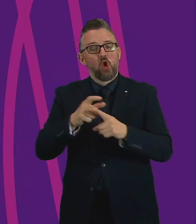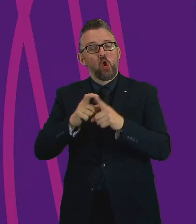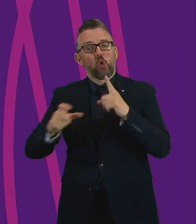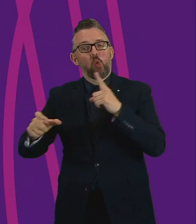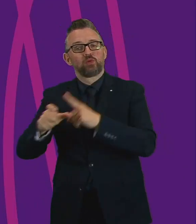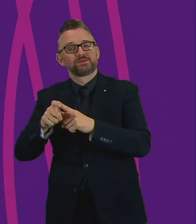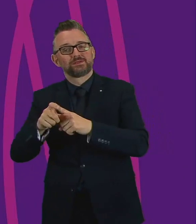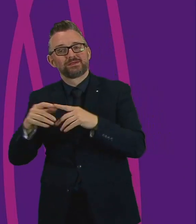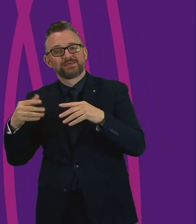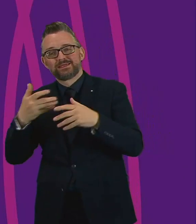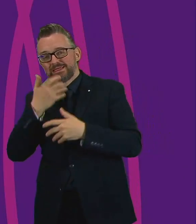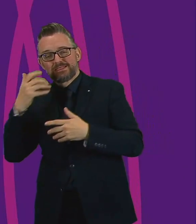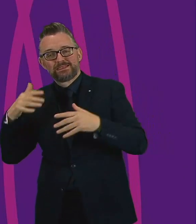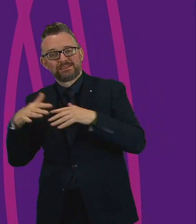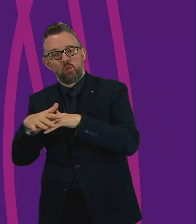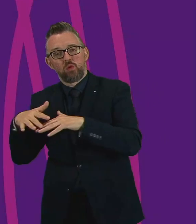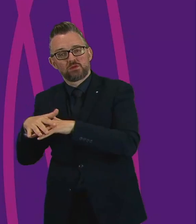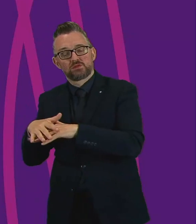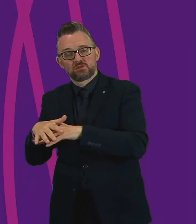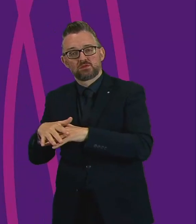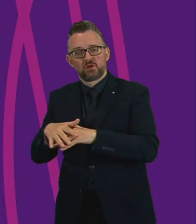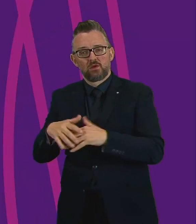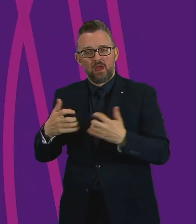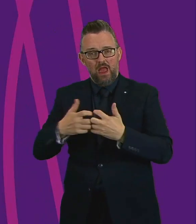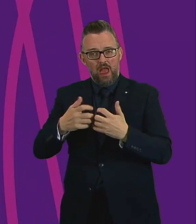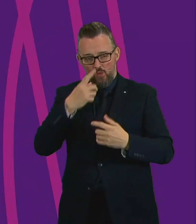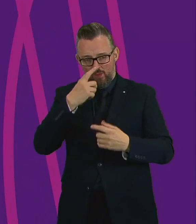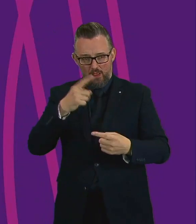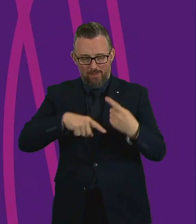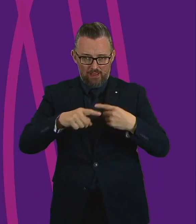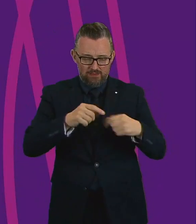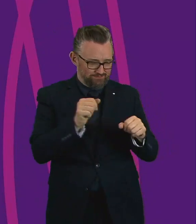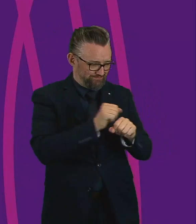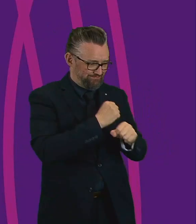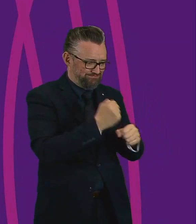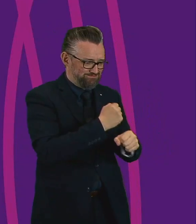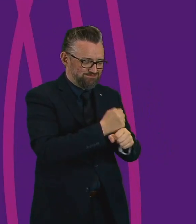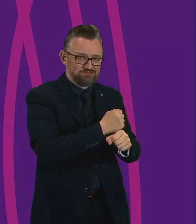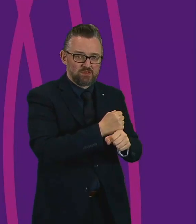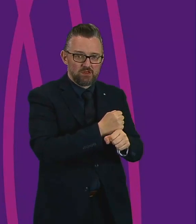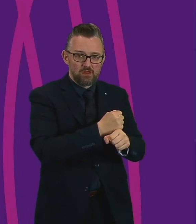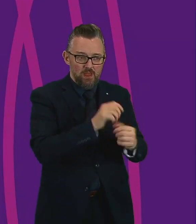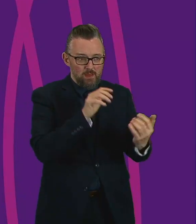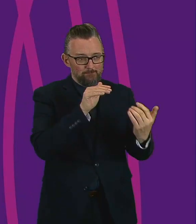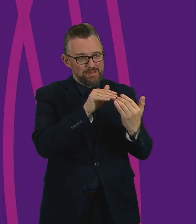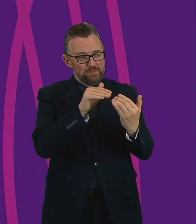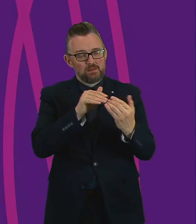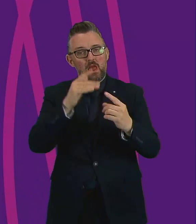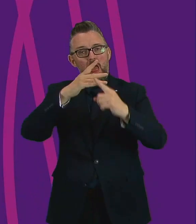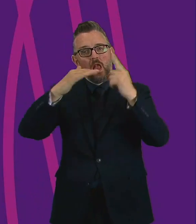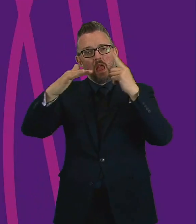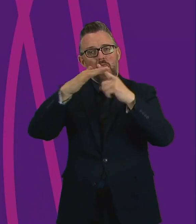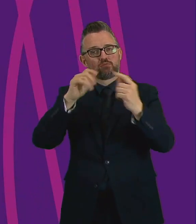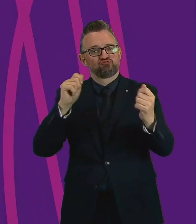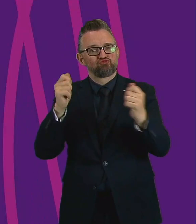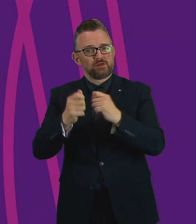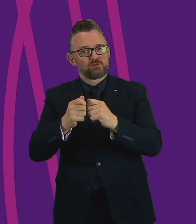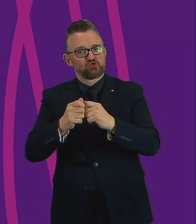indeed all the work that we could be doing, retrofitting, for example, to meet our climate change